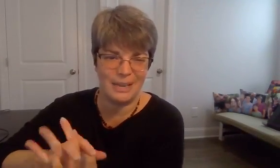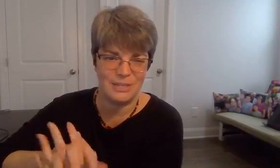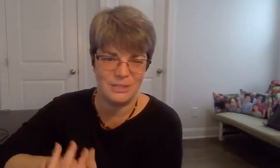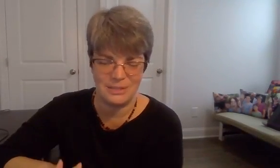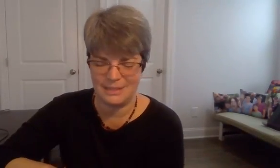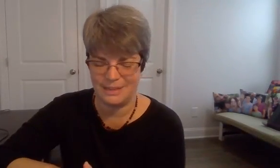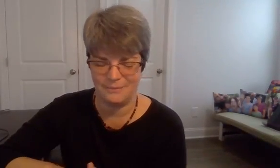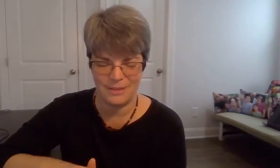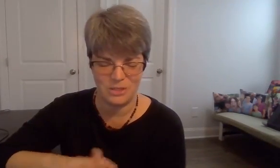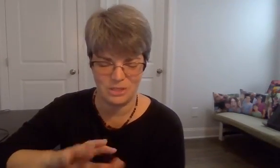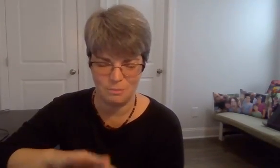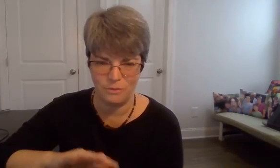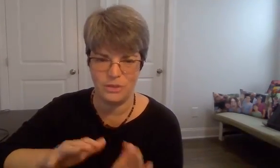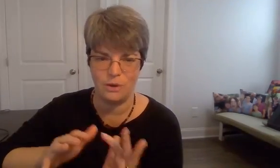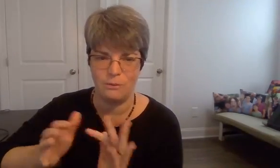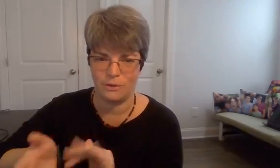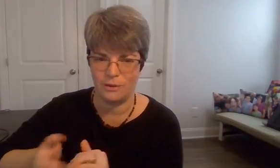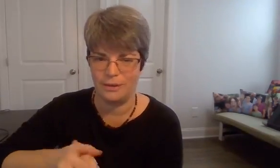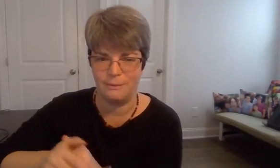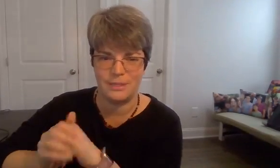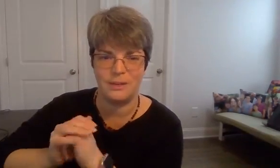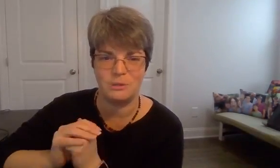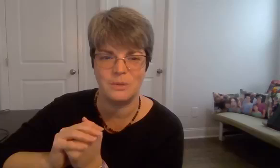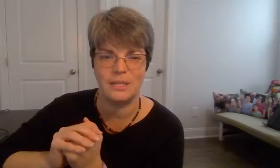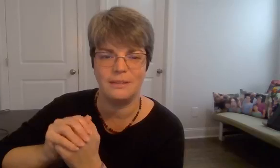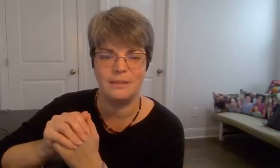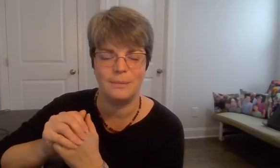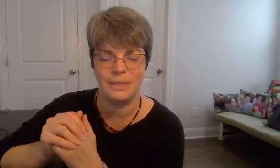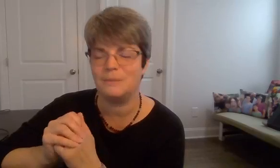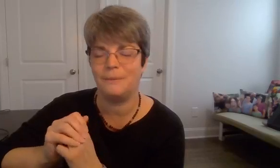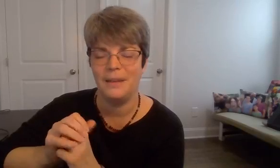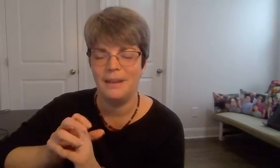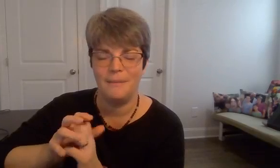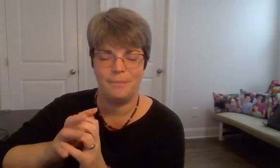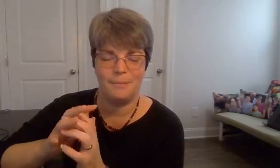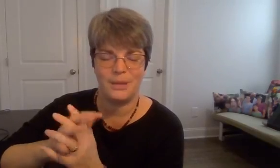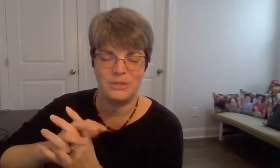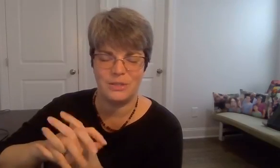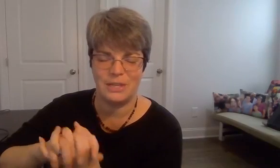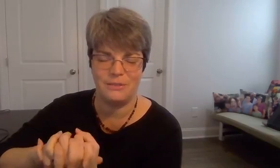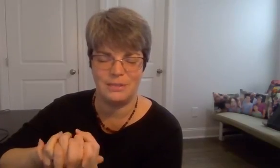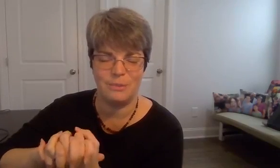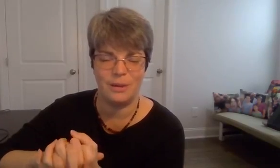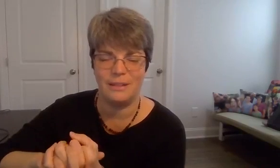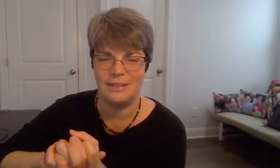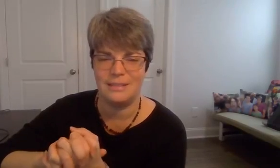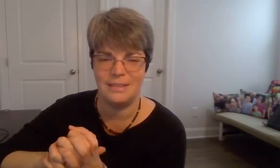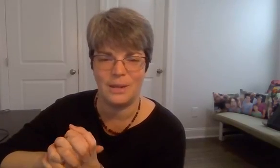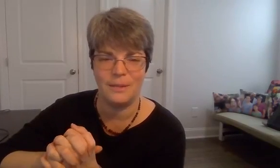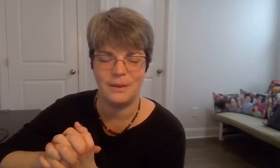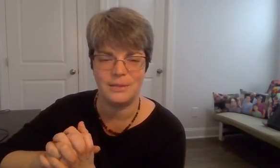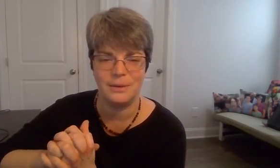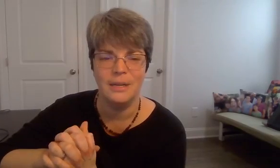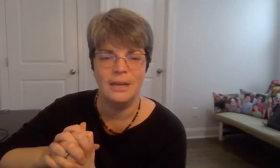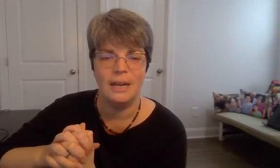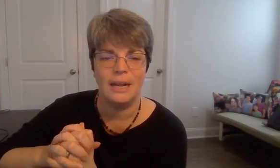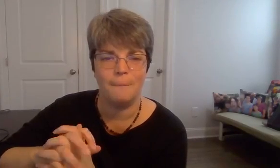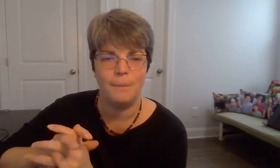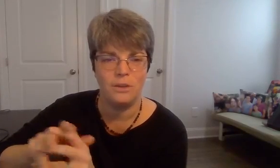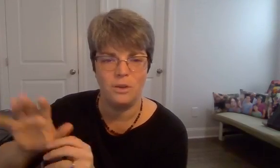I just moved it over and it wasn't 100% complete, but much of the stuff that's important at least is on there. So, but you can go